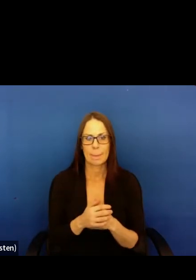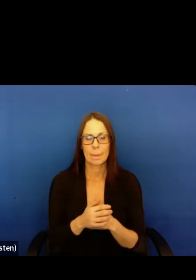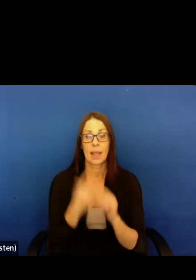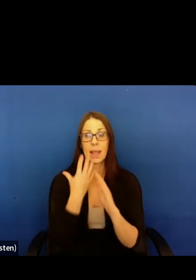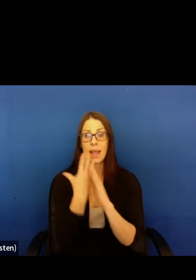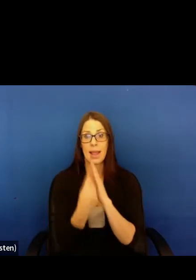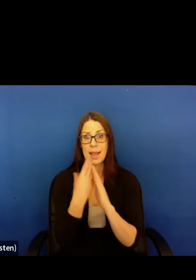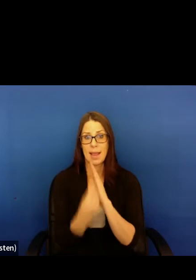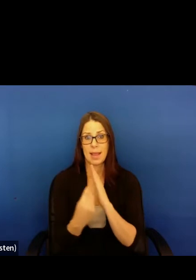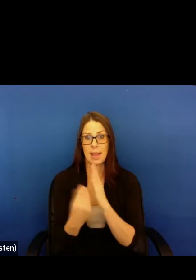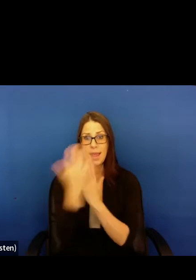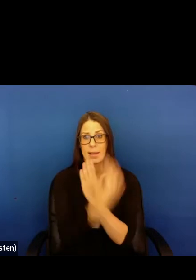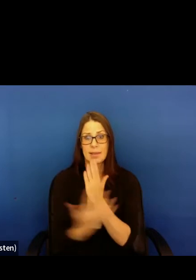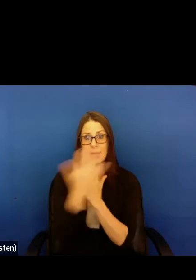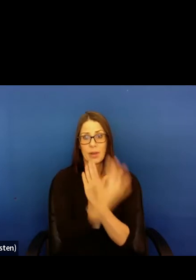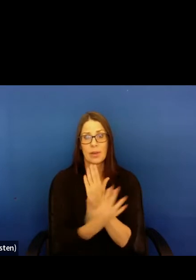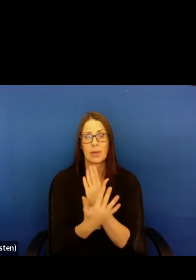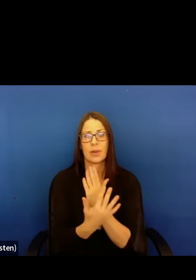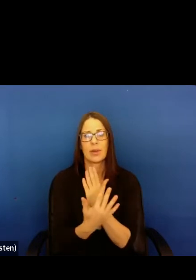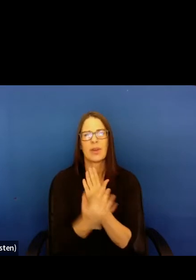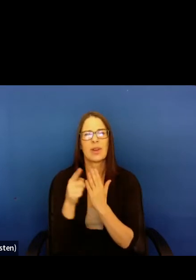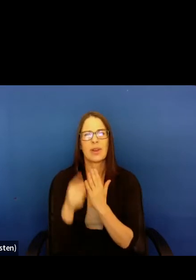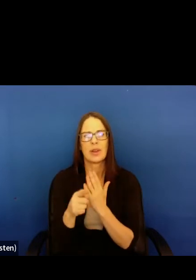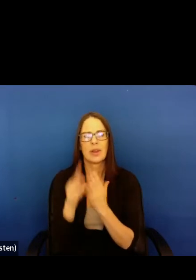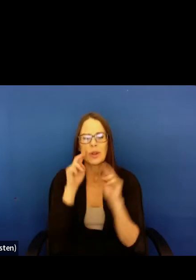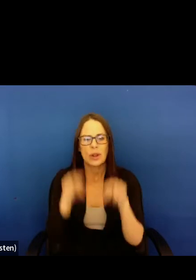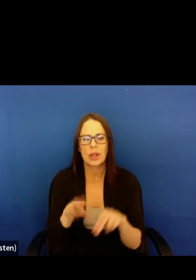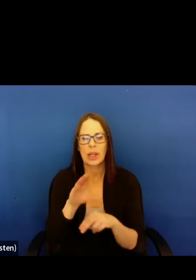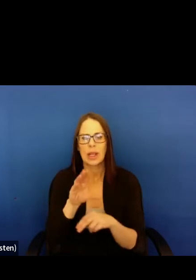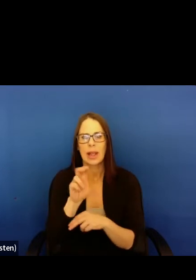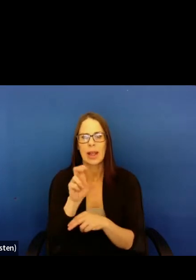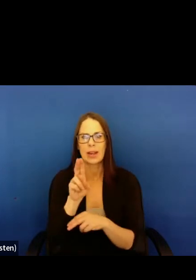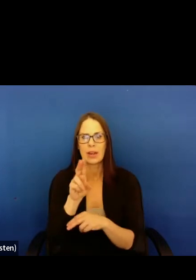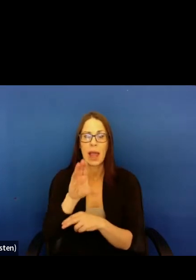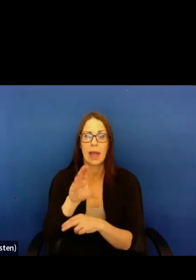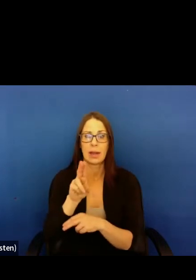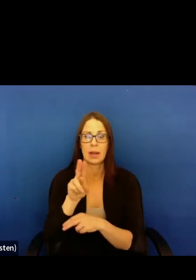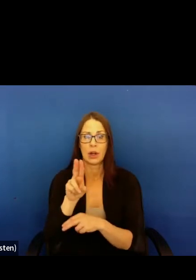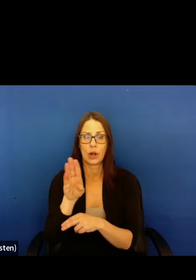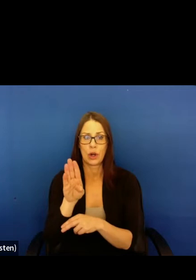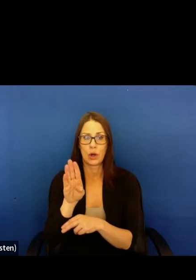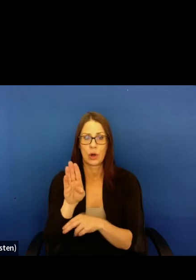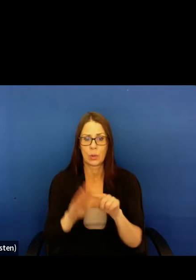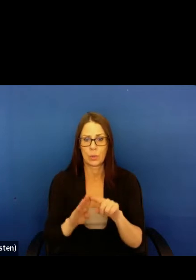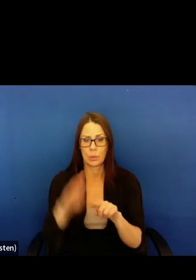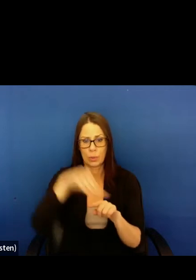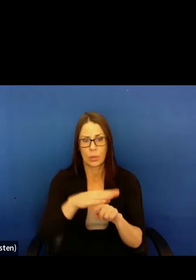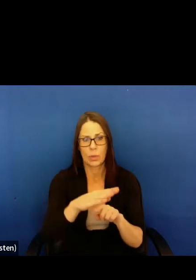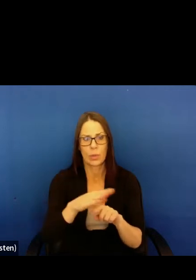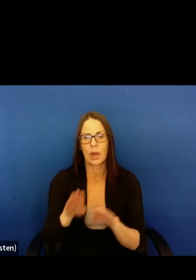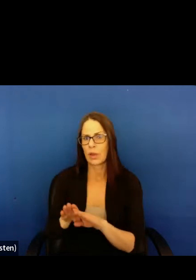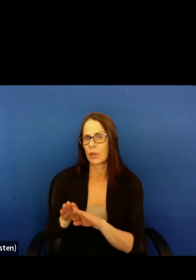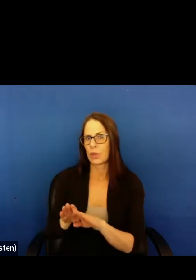you look at curb cuts, which I think we still need some work to do, getting some curb cuts. The slope of the walkways is another thing